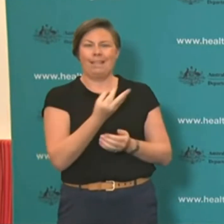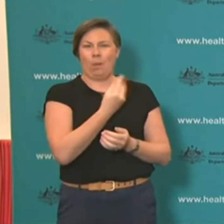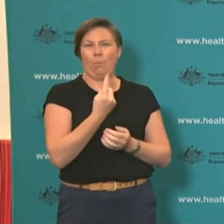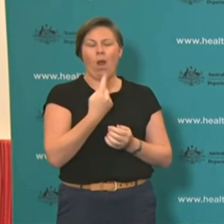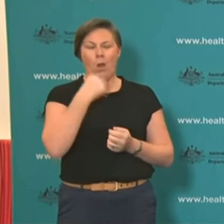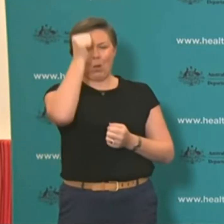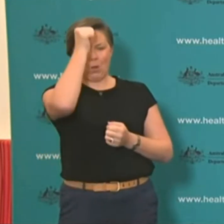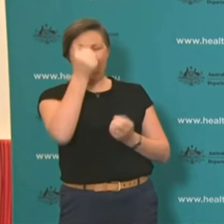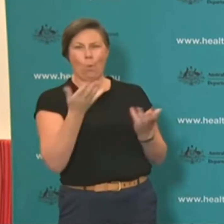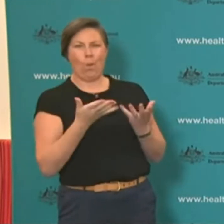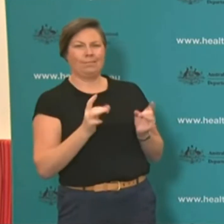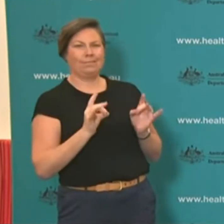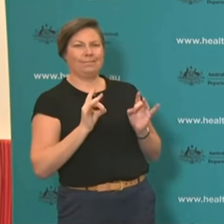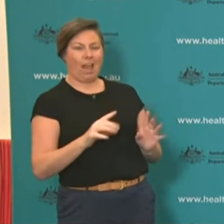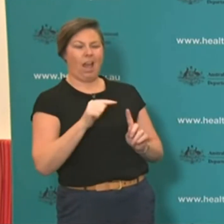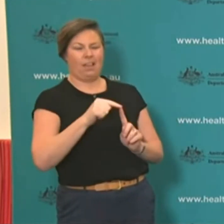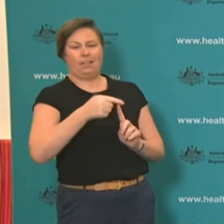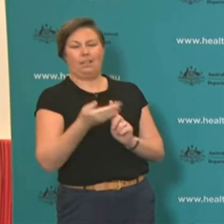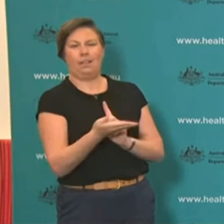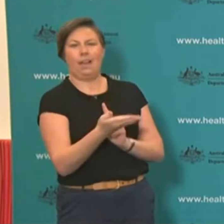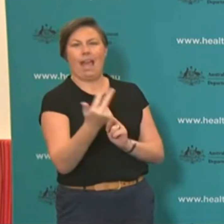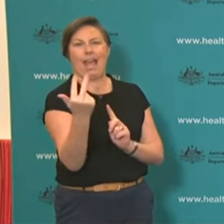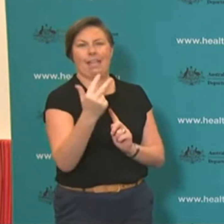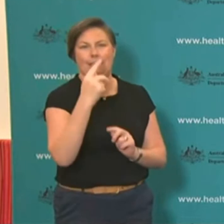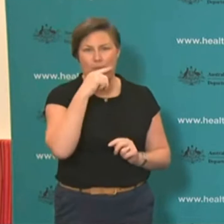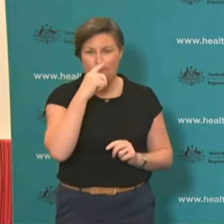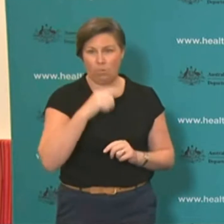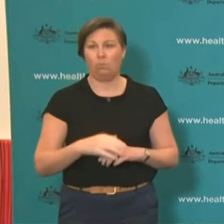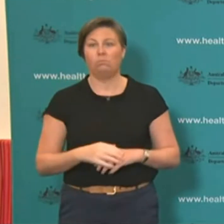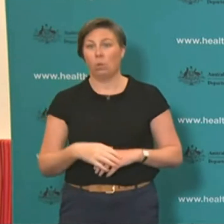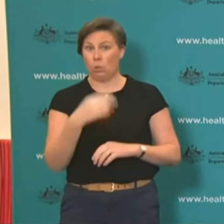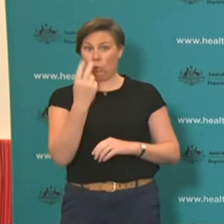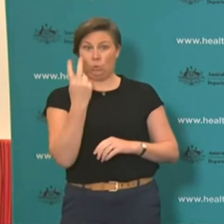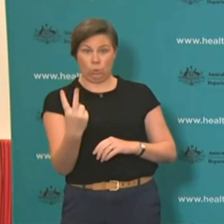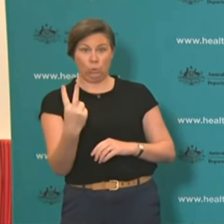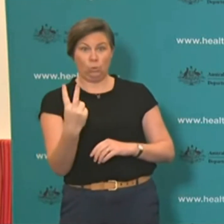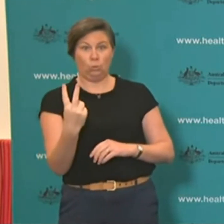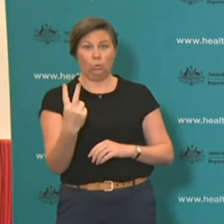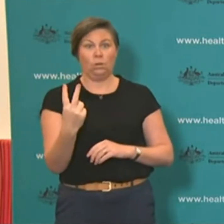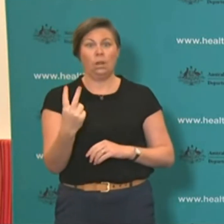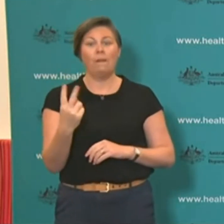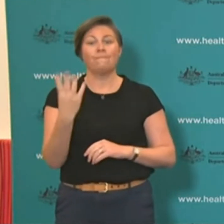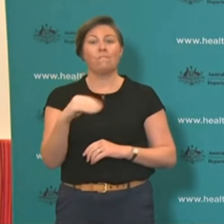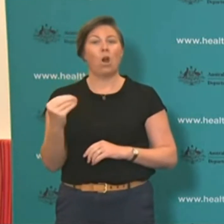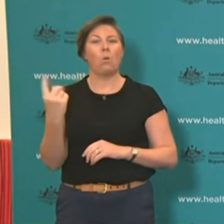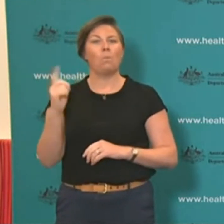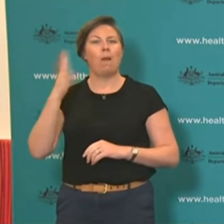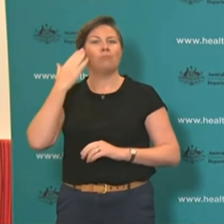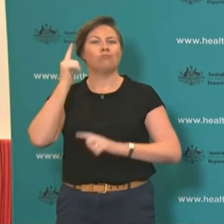been acquired locally and the contact has not yet been identified, and 2 were locally acquired and were